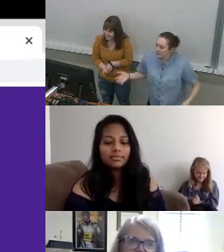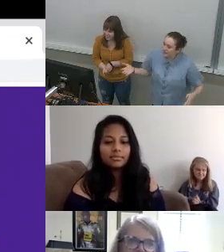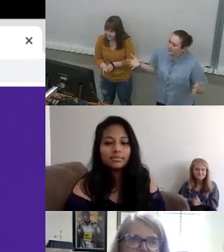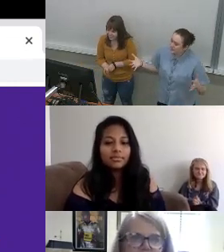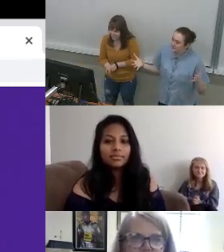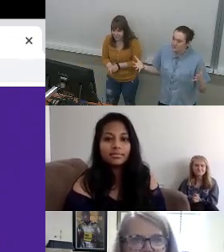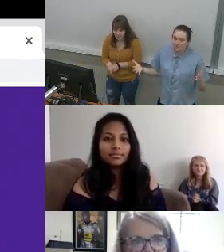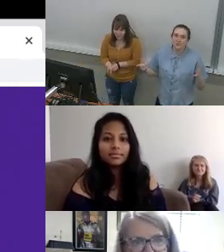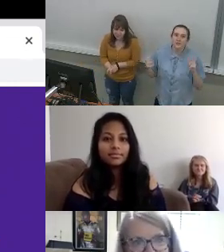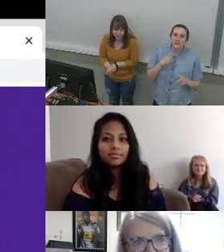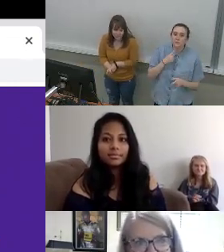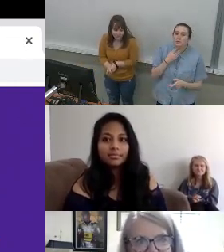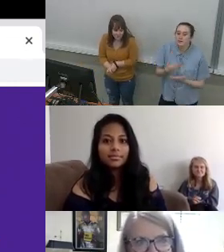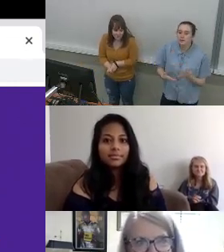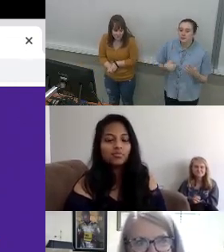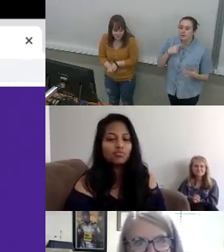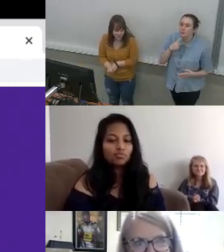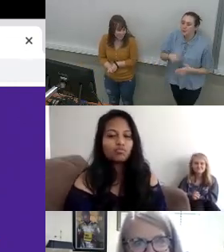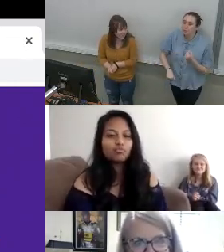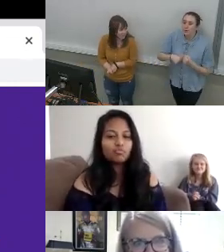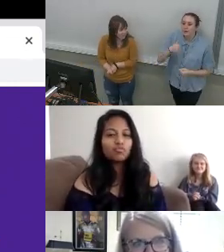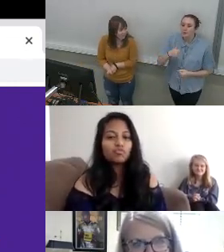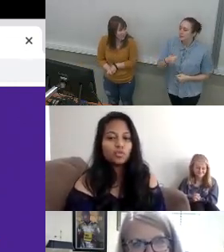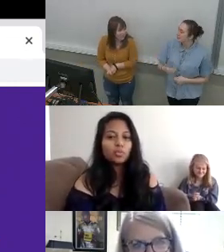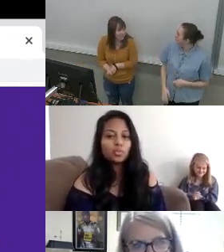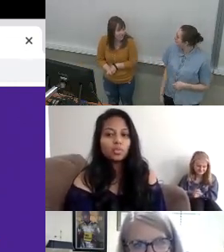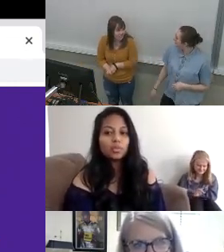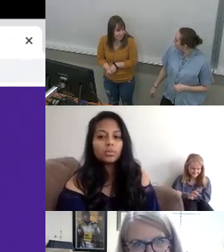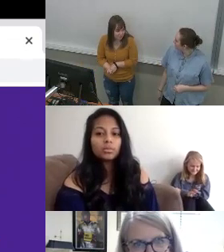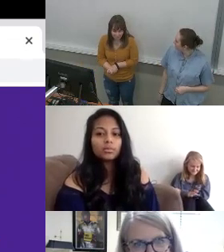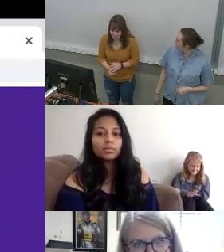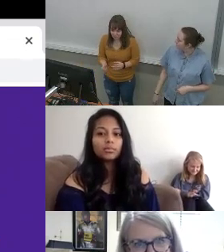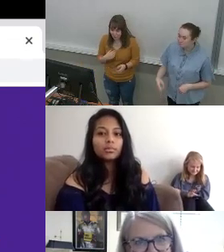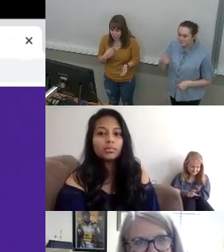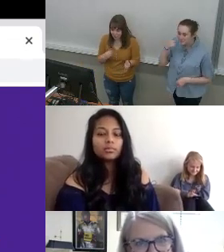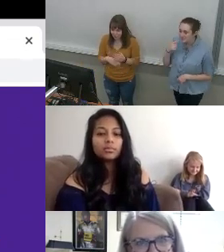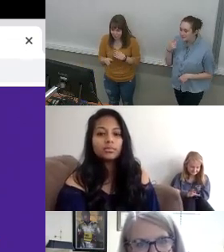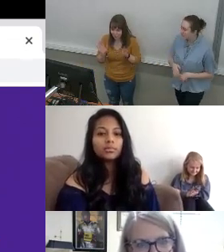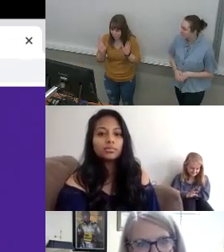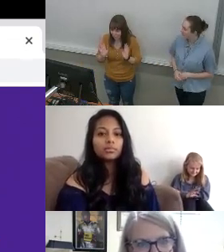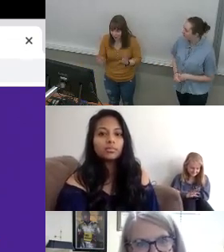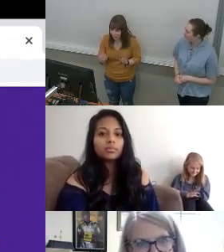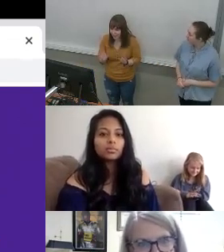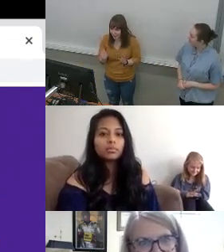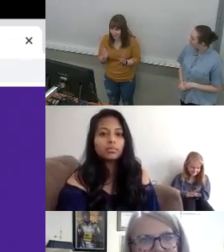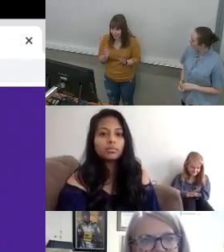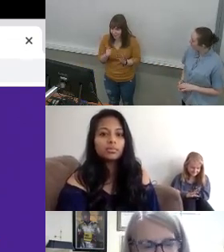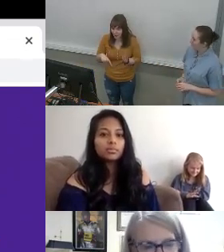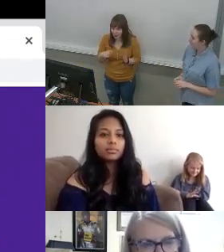Awesome. Like, that was, you guys did really good, and I'm really proud. I thought it went